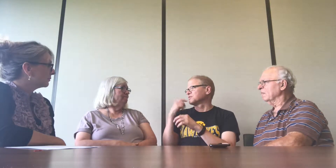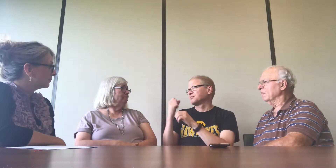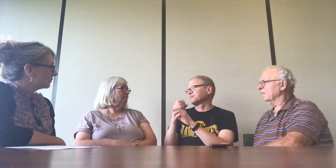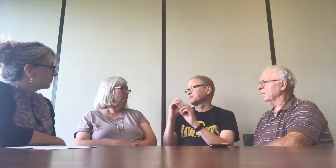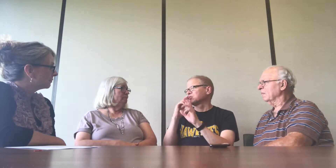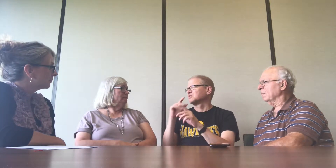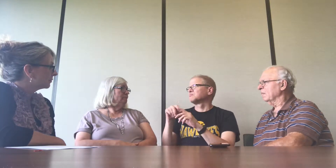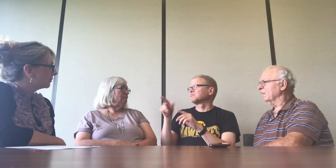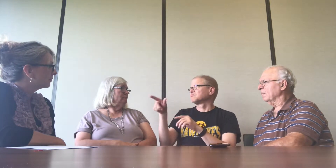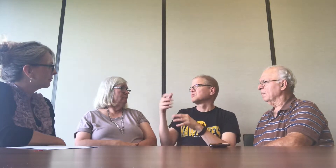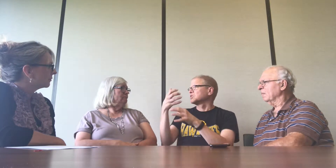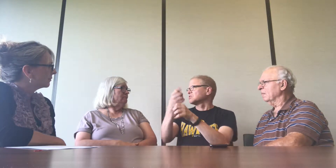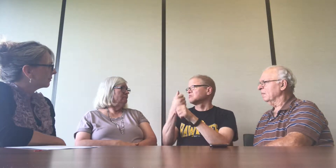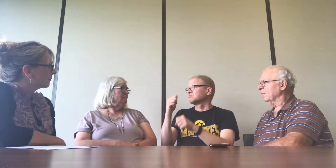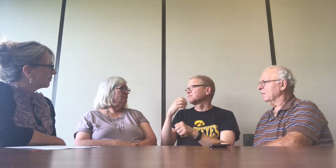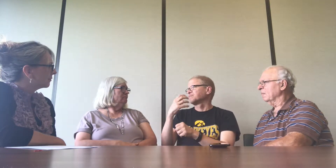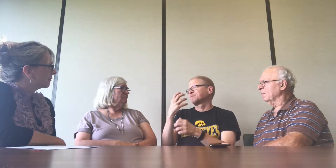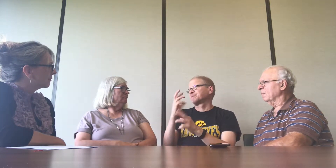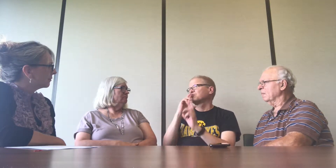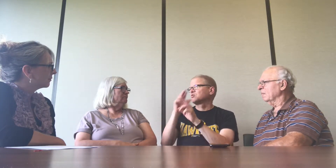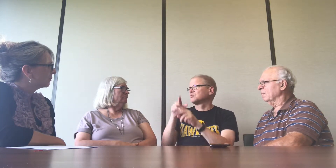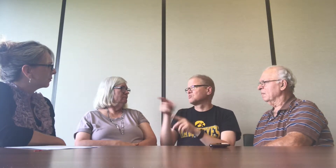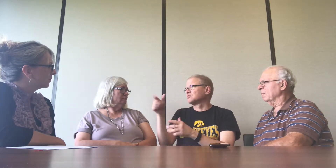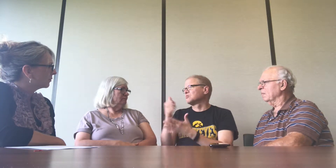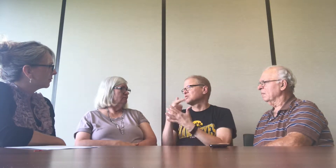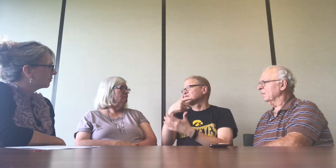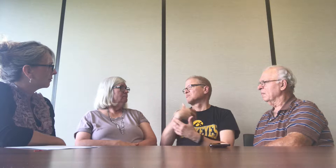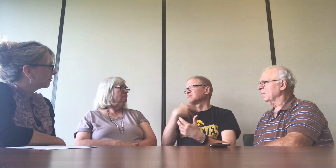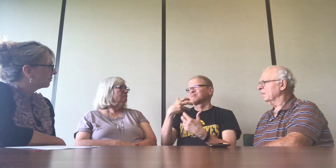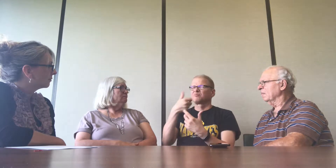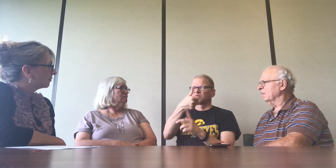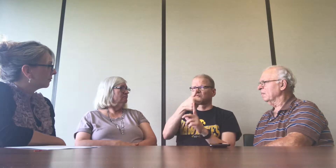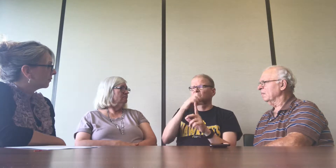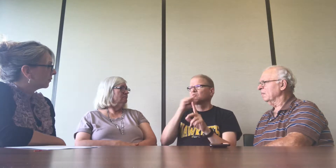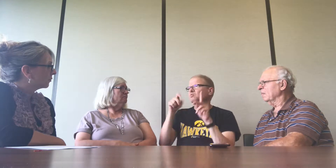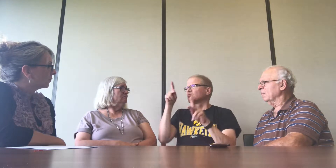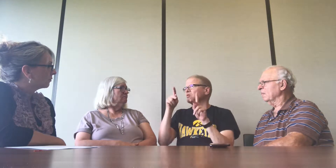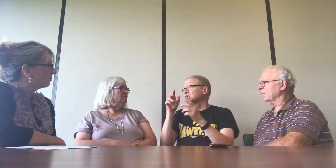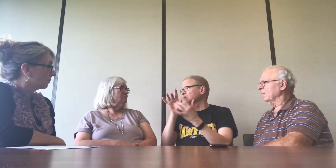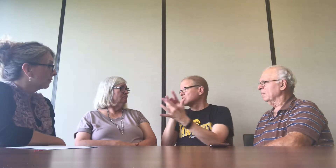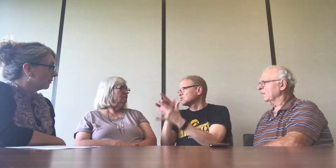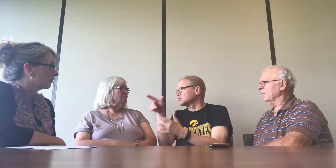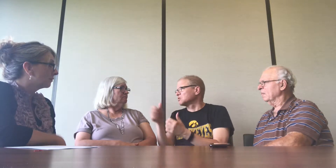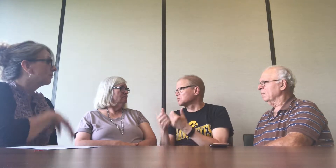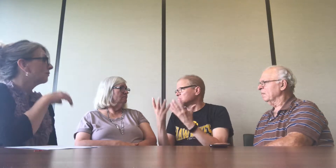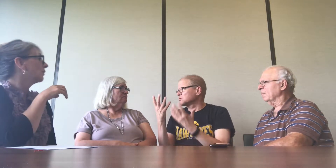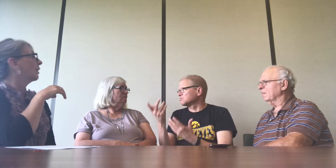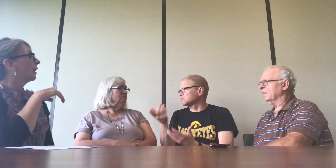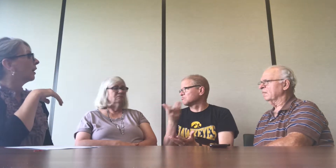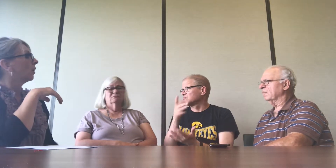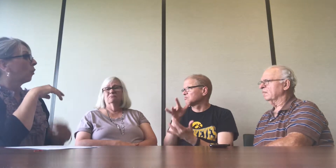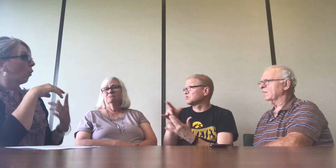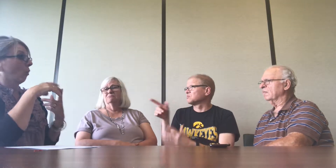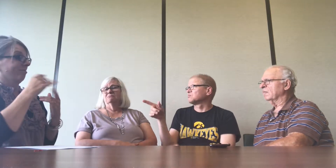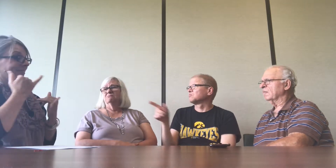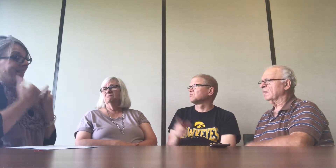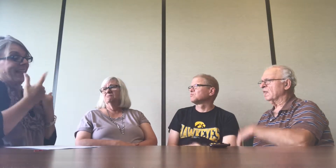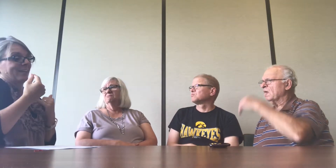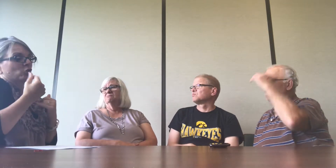age. Albert, I'm curious. I know you said there were no statistics, but do you receive reports of